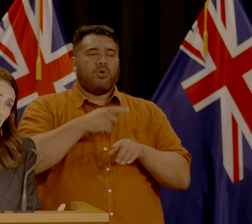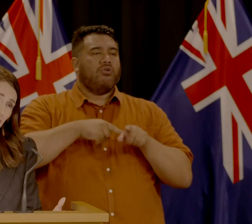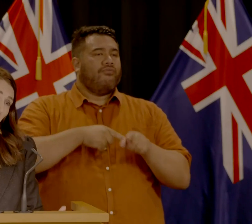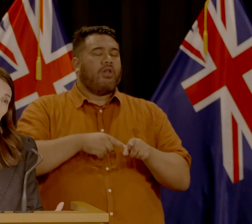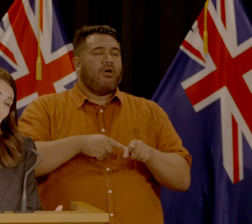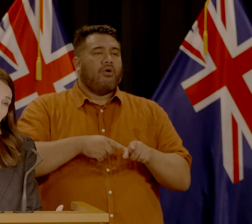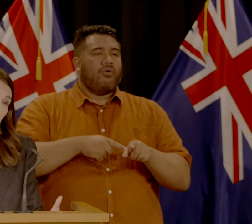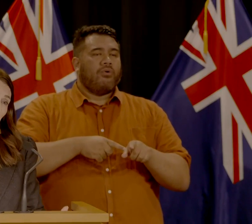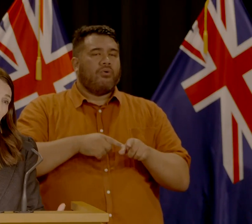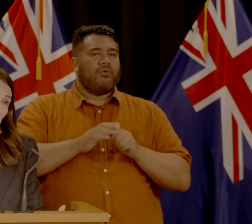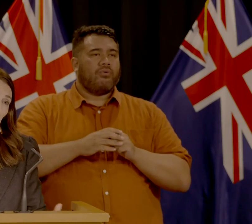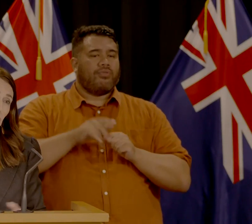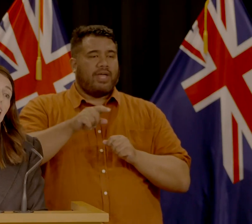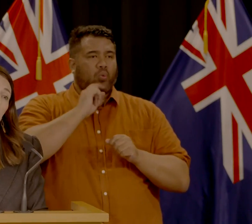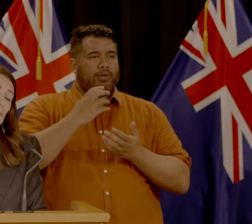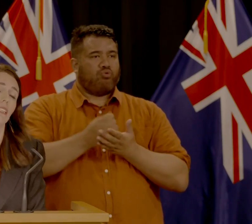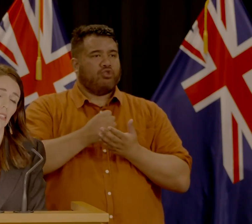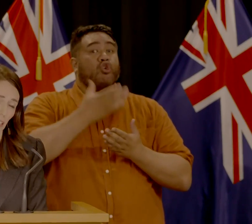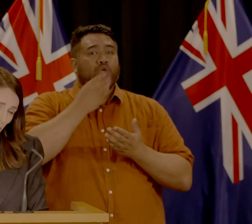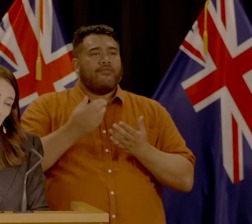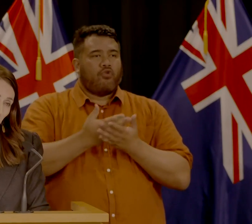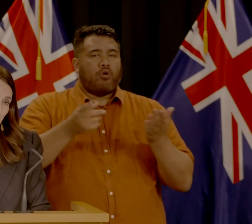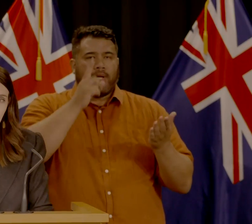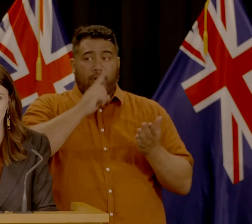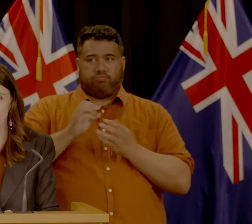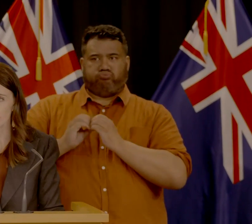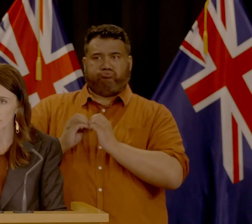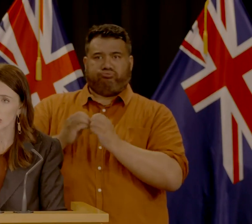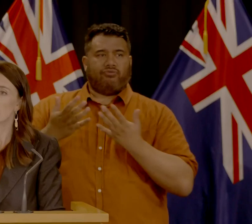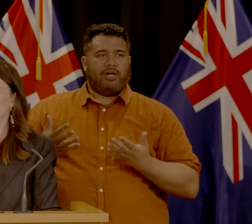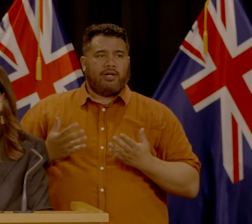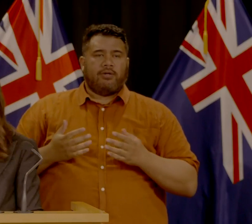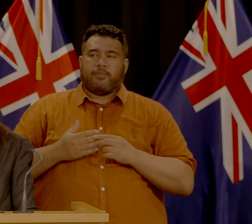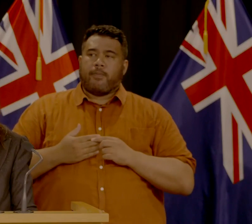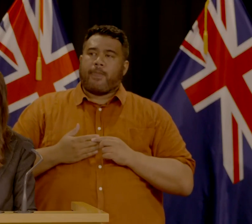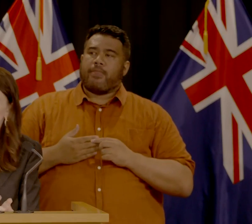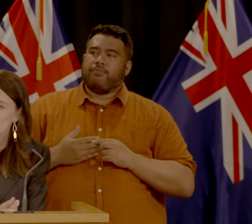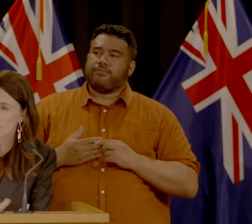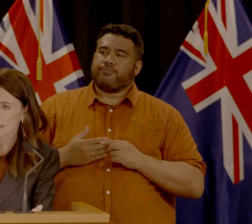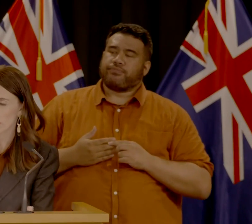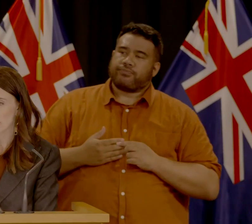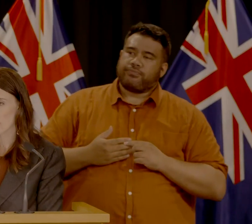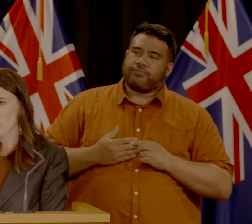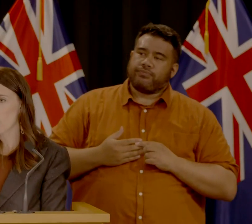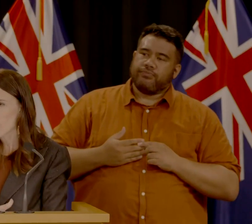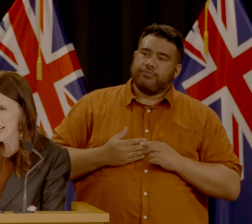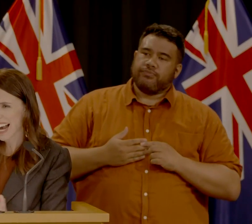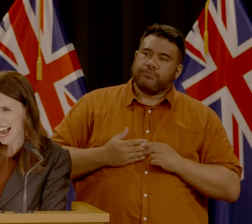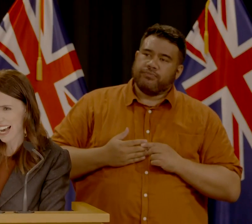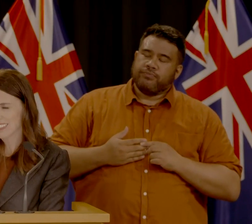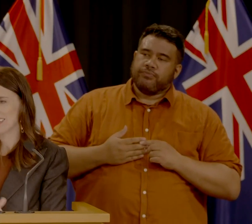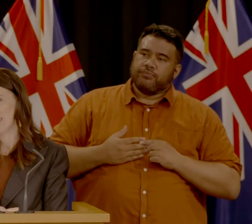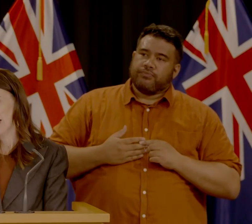can use, and that will be a useful resource, and that's what's being designed right now. Yeah, and so that all of that depends on where